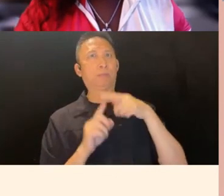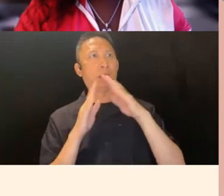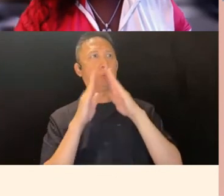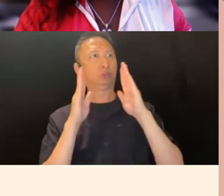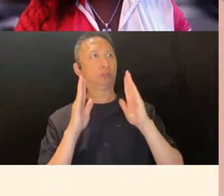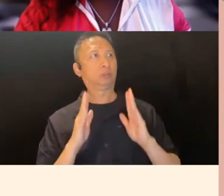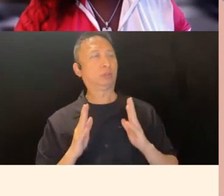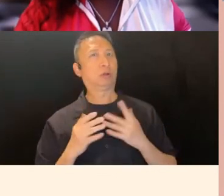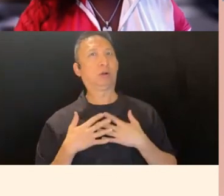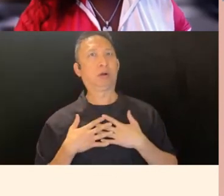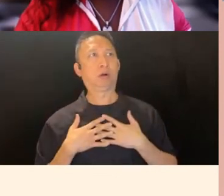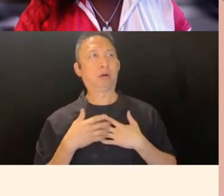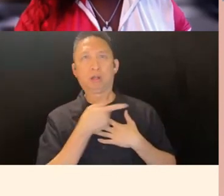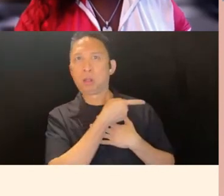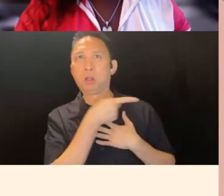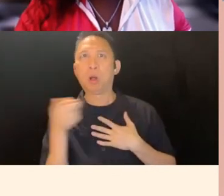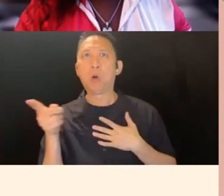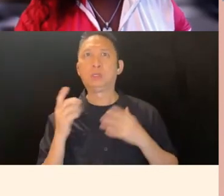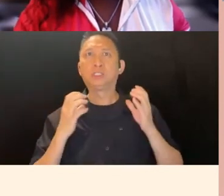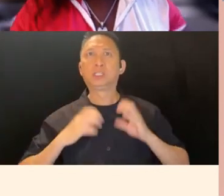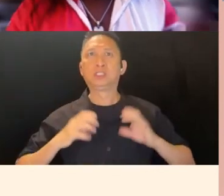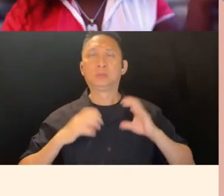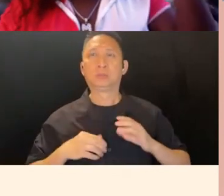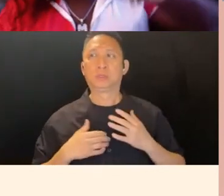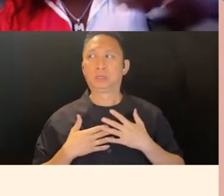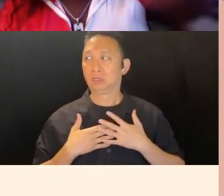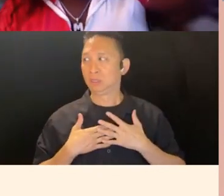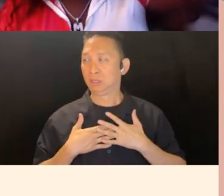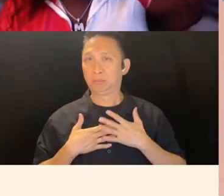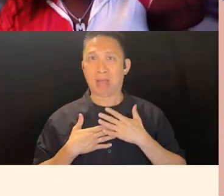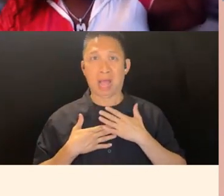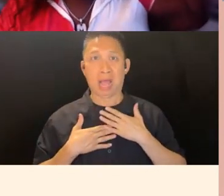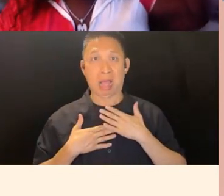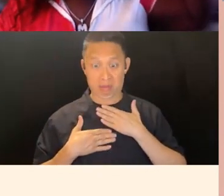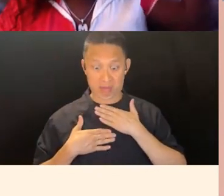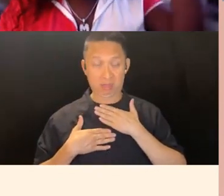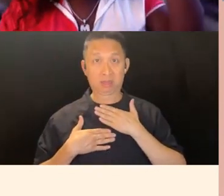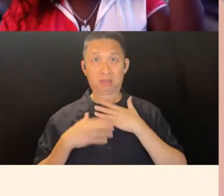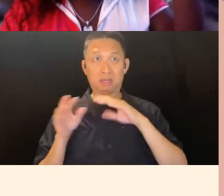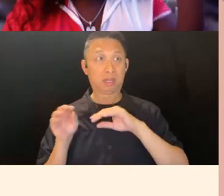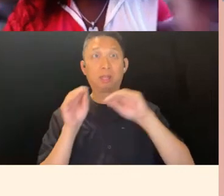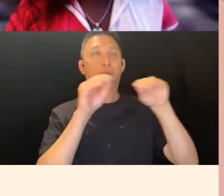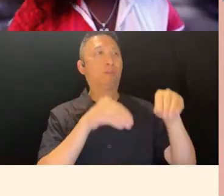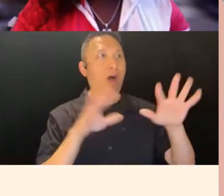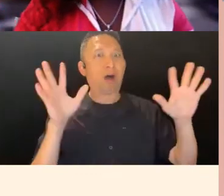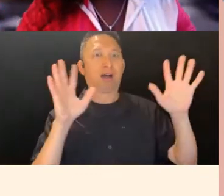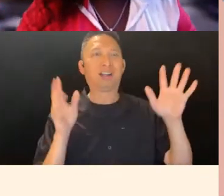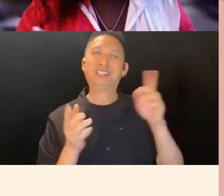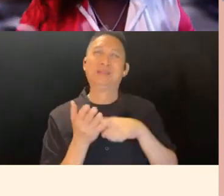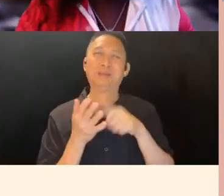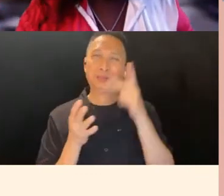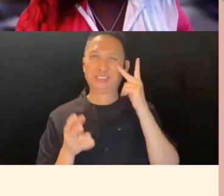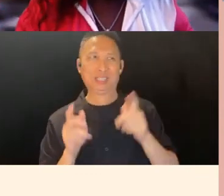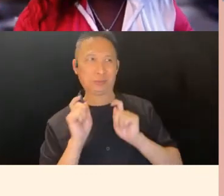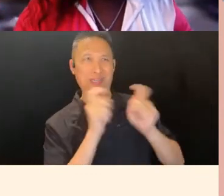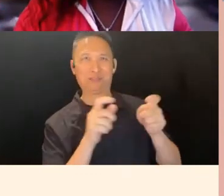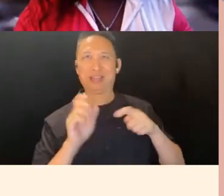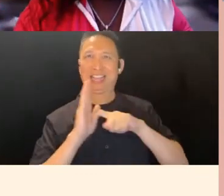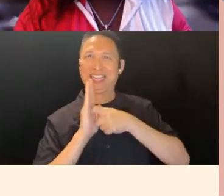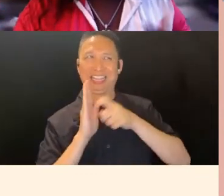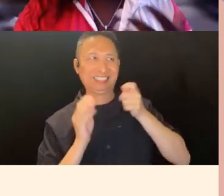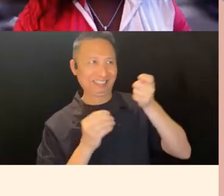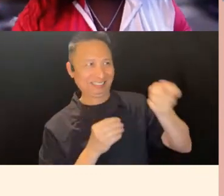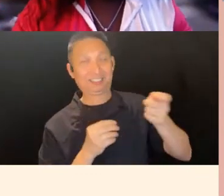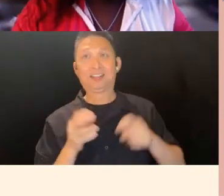that, oh my God, like, I have a place in my own. Like, the pictures that you see everybody doing where they're holding the keys, like, that's what we love to